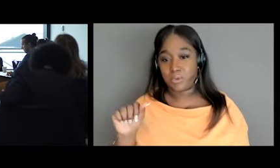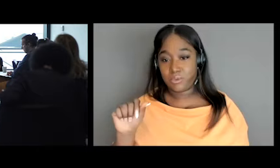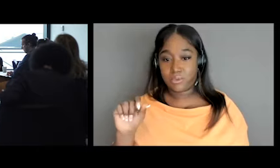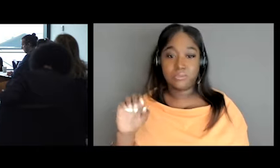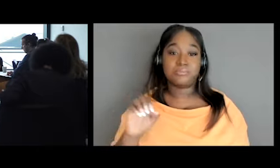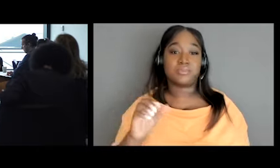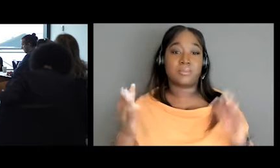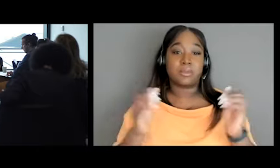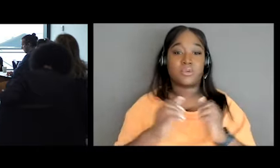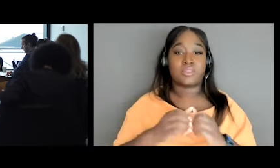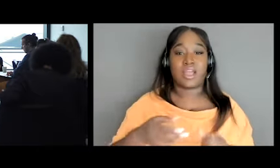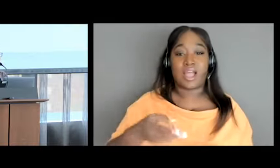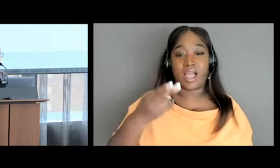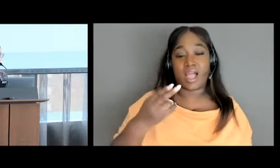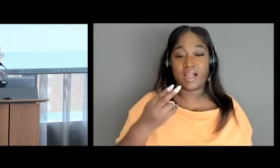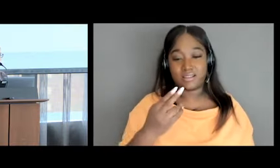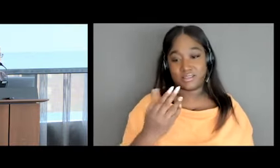ones.